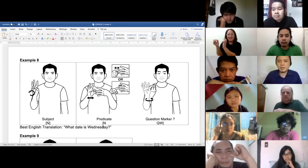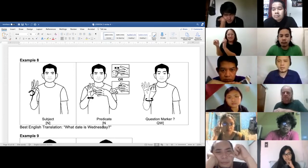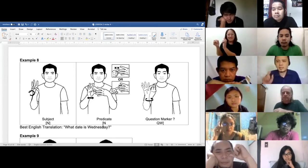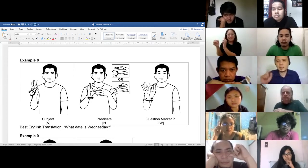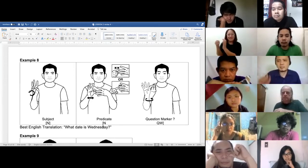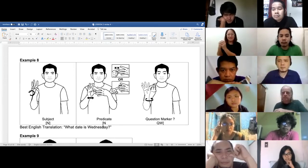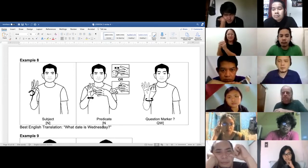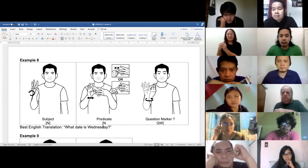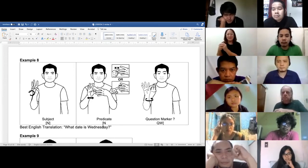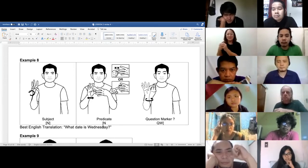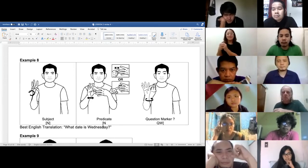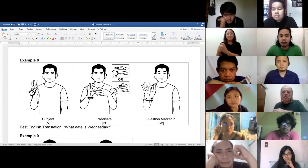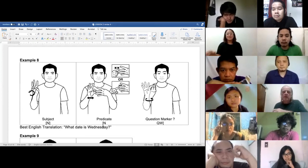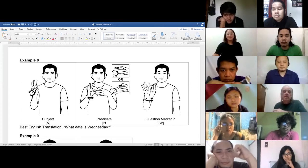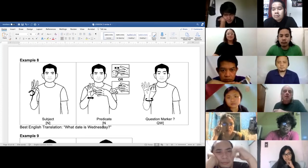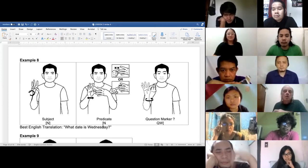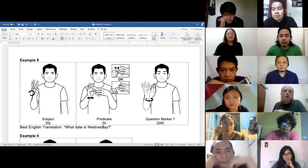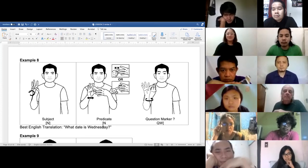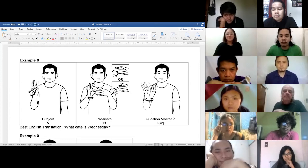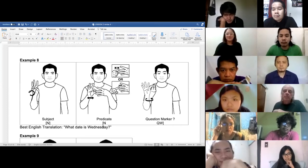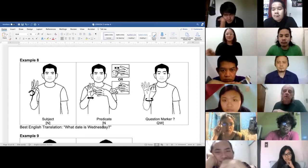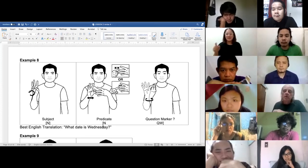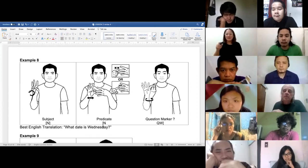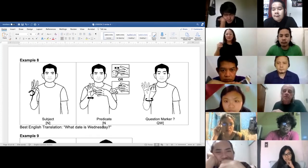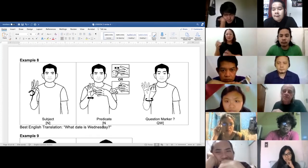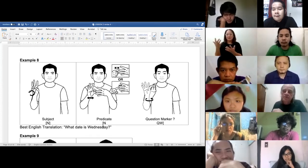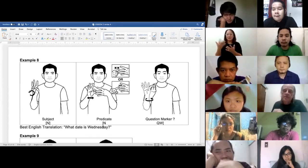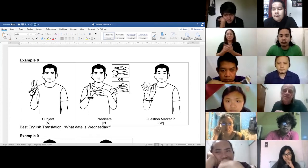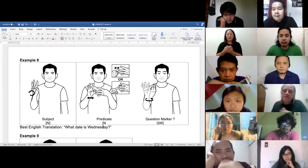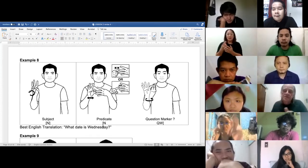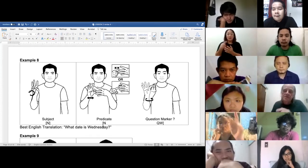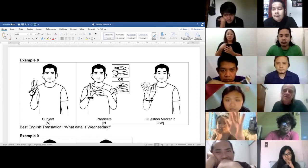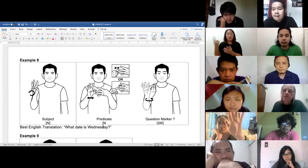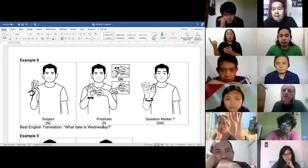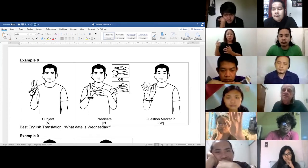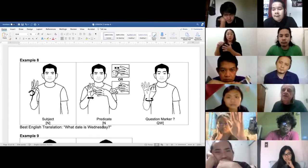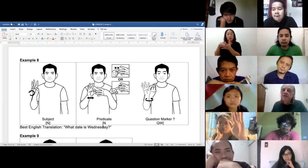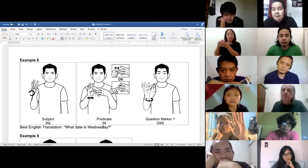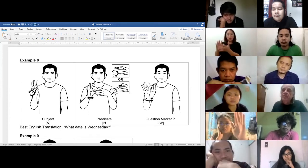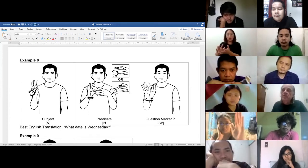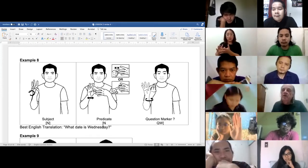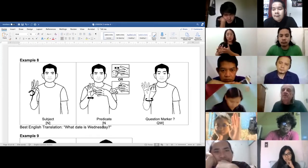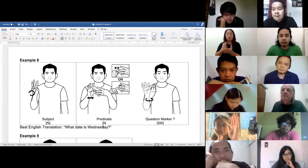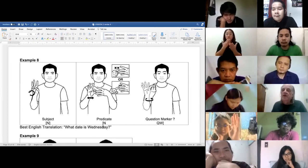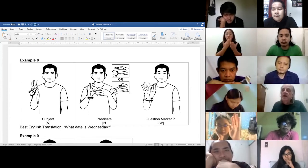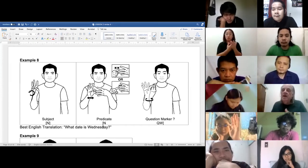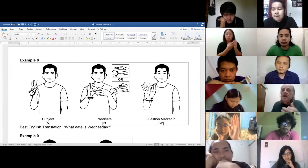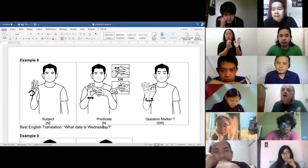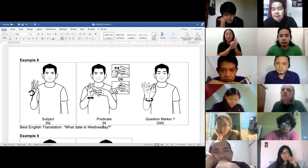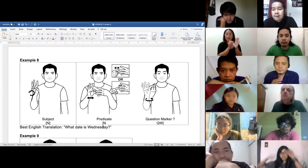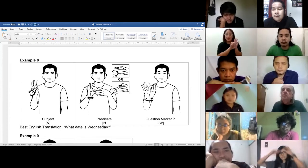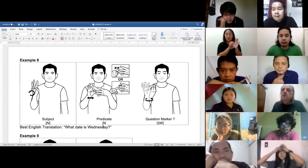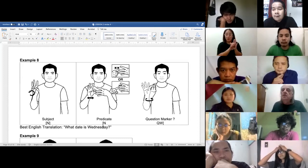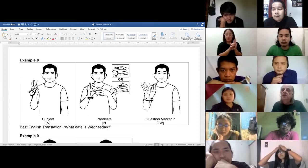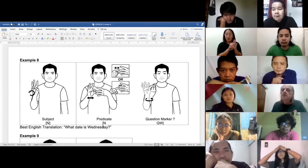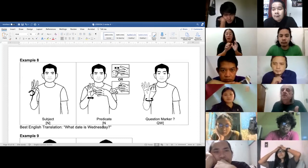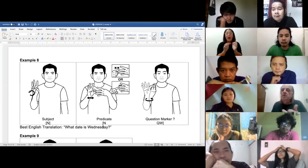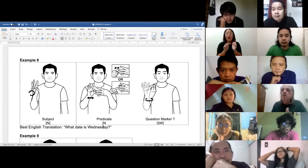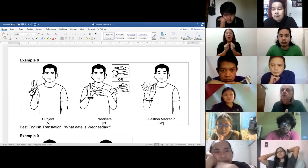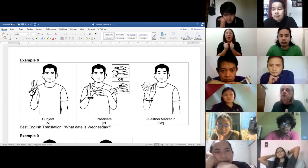indicated somewhere. Right. Well, for all the students, this is a good example of how the culture